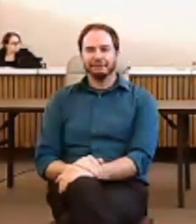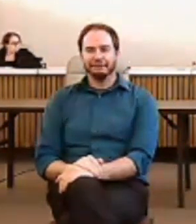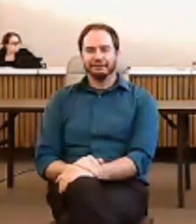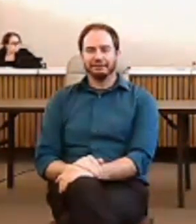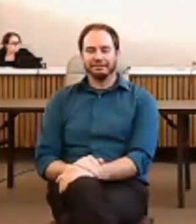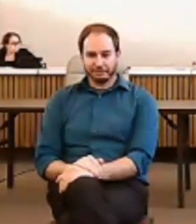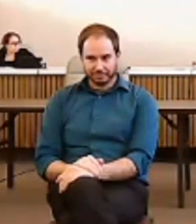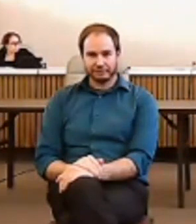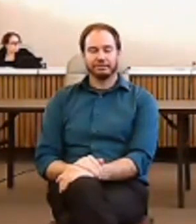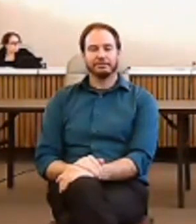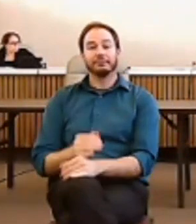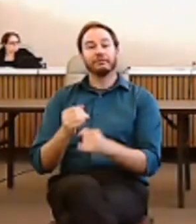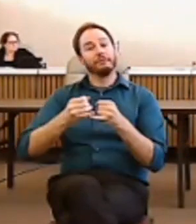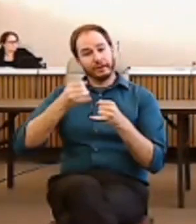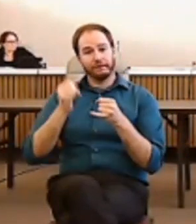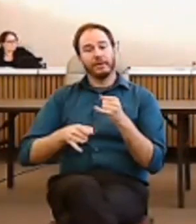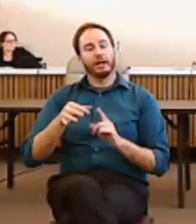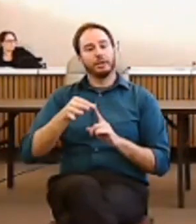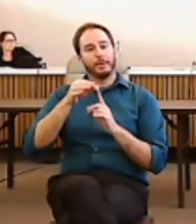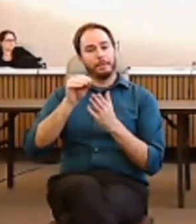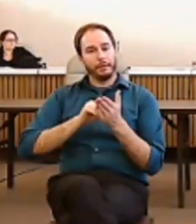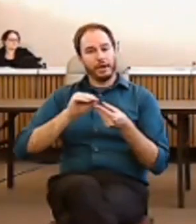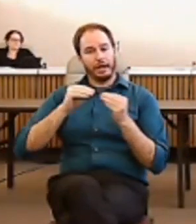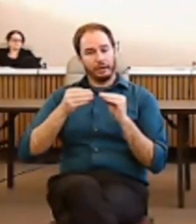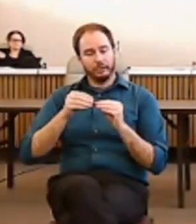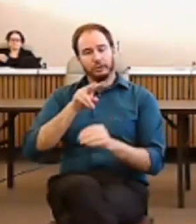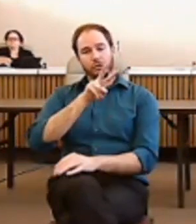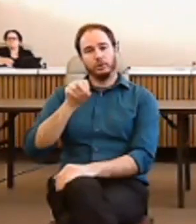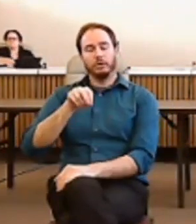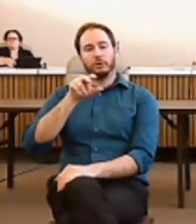Okay, and finally, we have special use permit application numbers